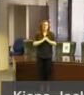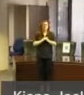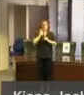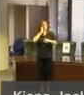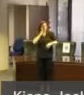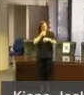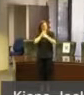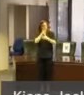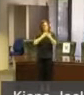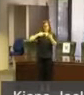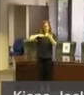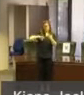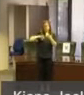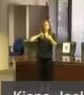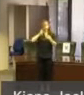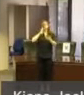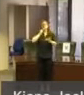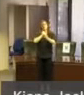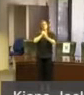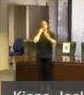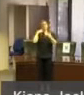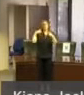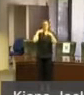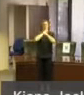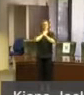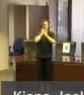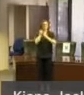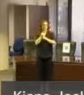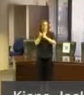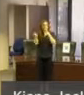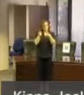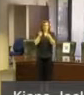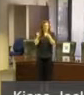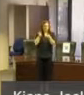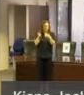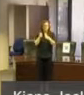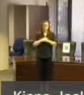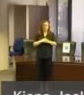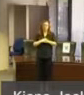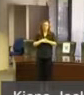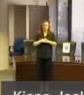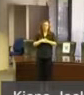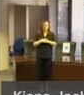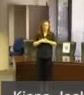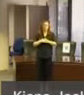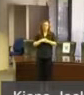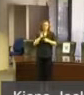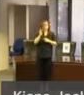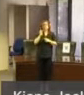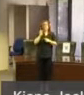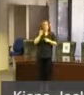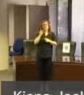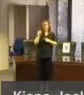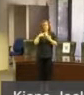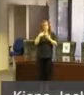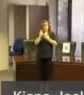Rear, which assists with complex conditions management such as diabetes. Within the wellness program, they're adding the potential